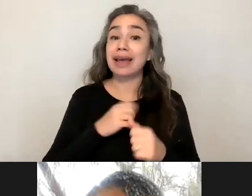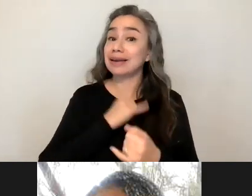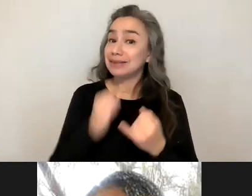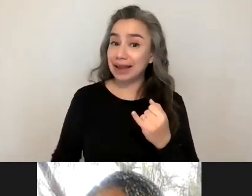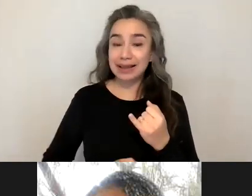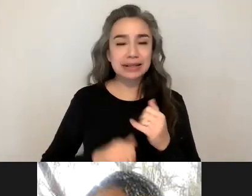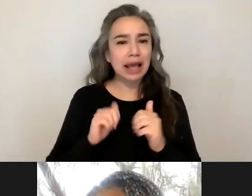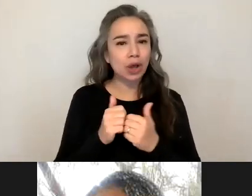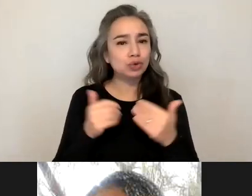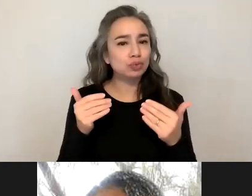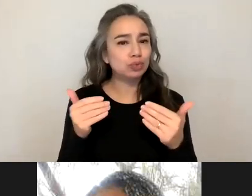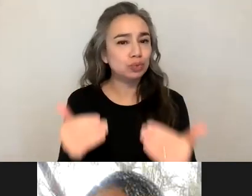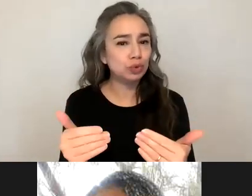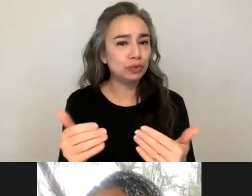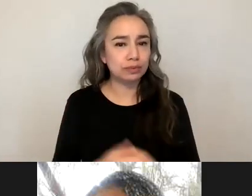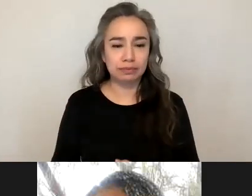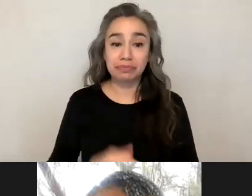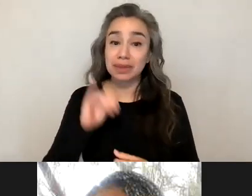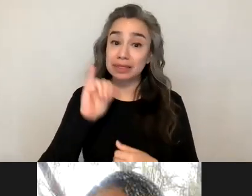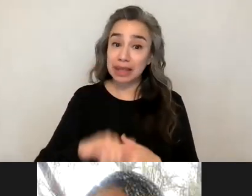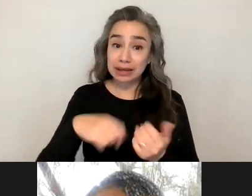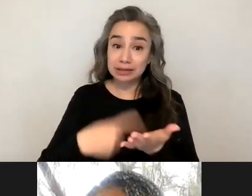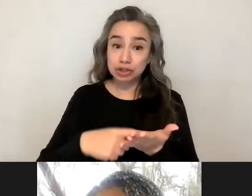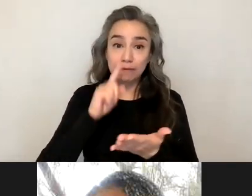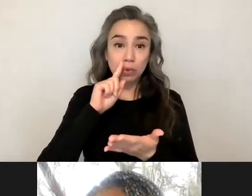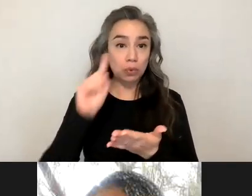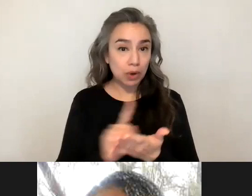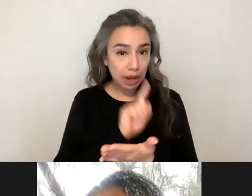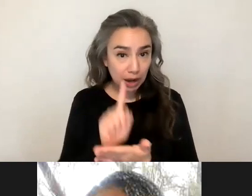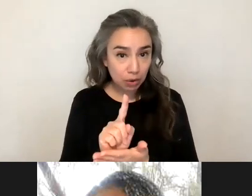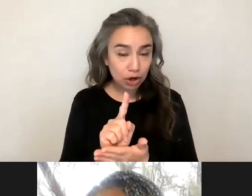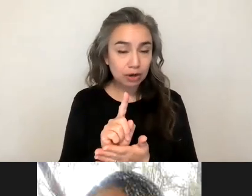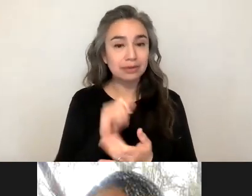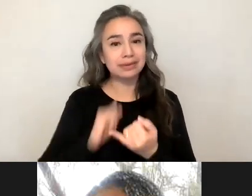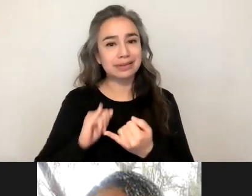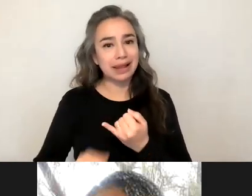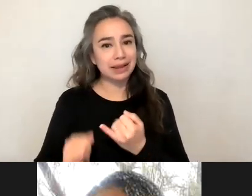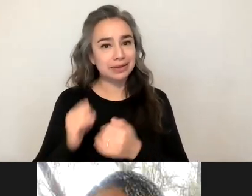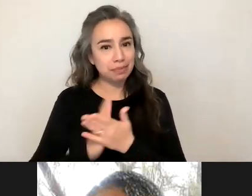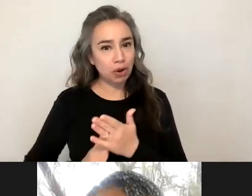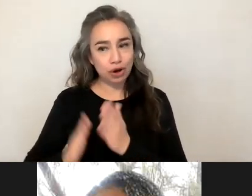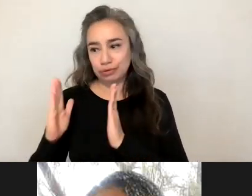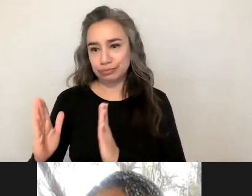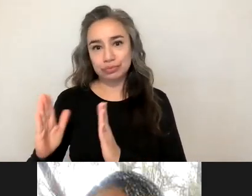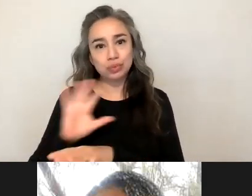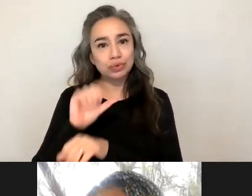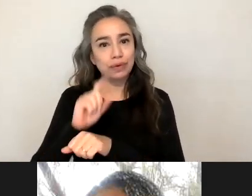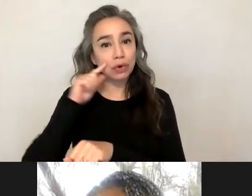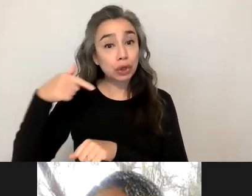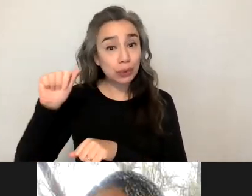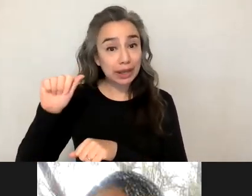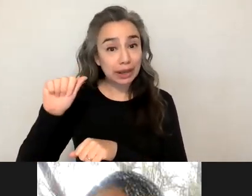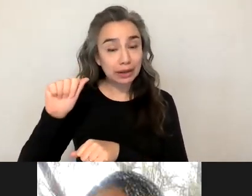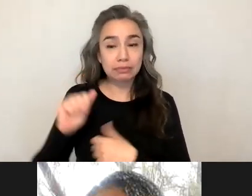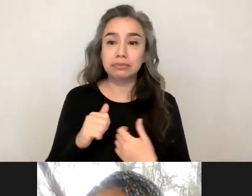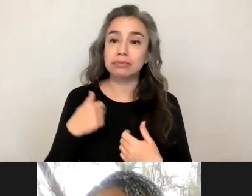about an hour. And then we will have time for Q&A for half an hour. And we're going to ask that